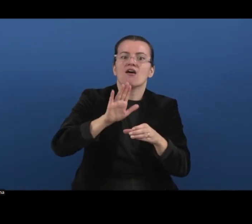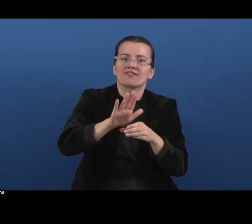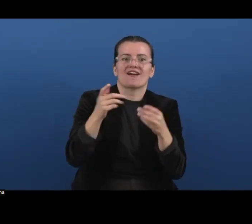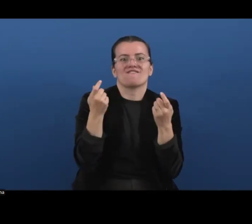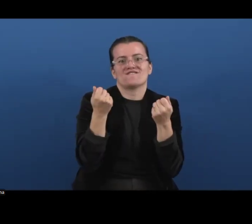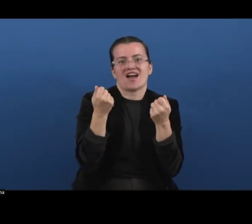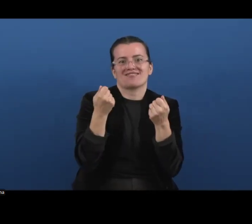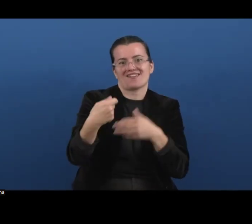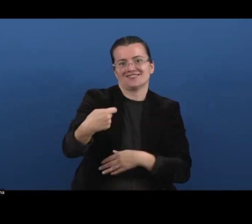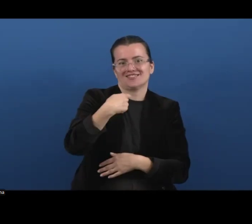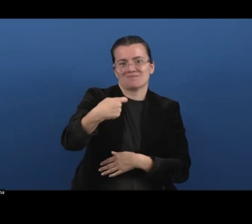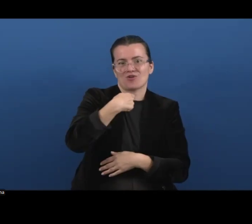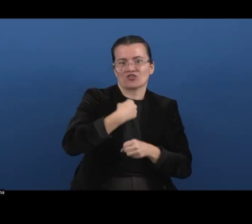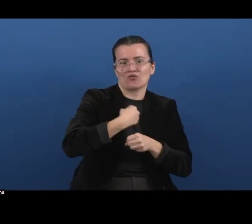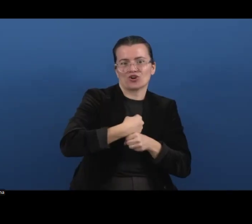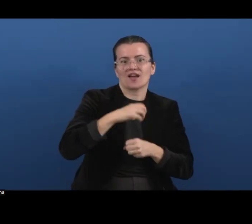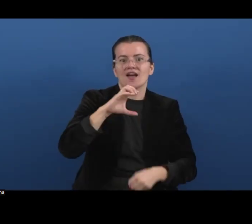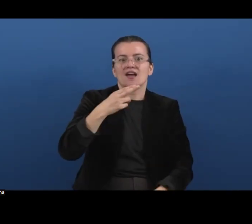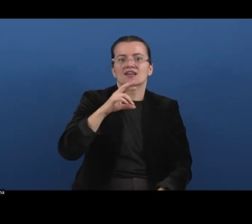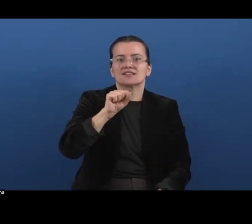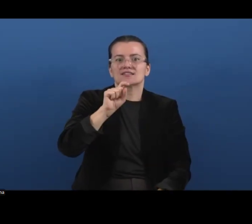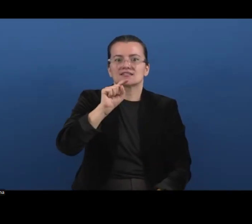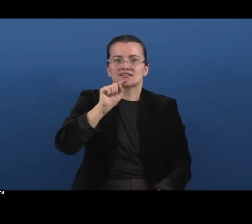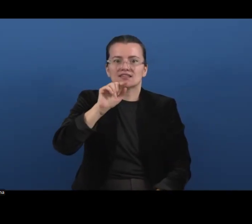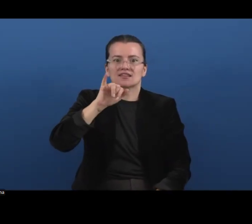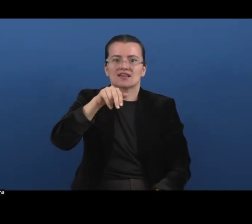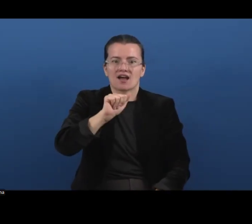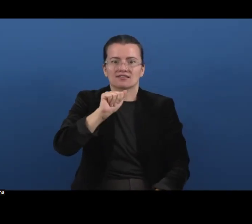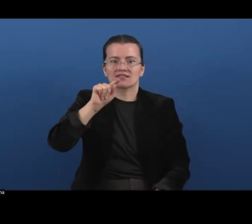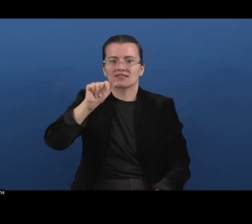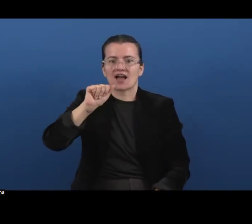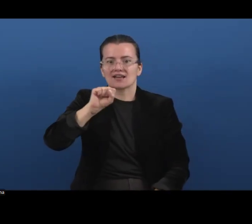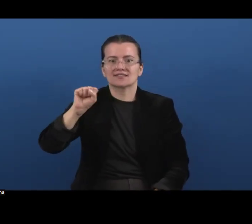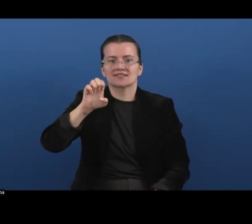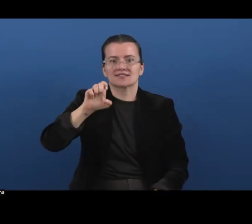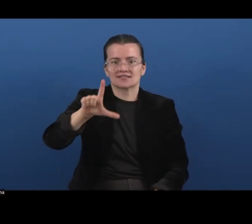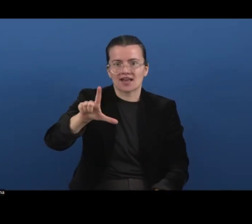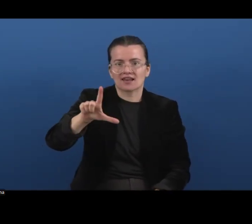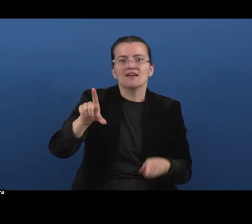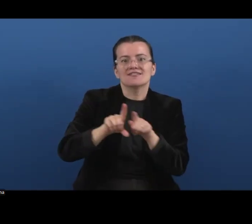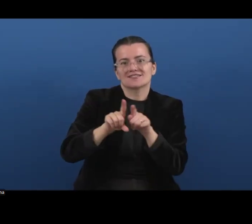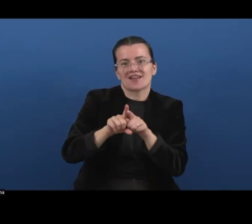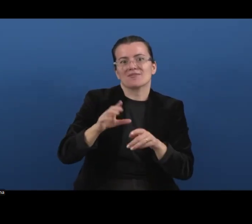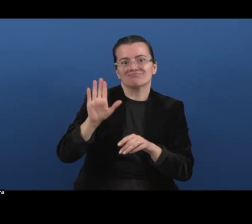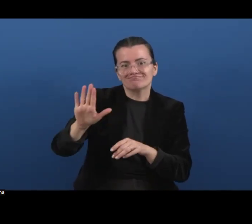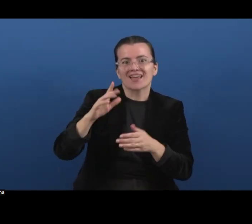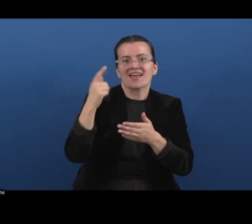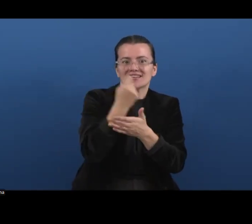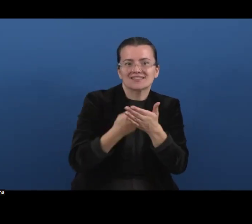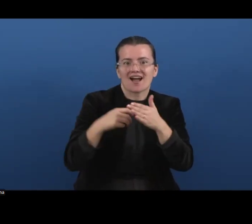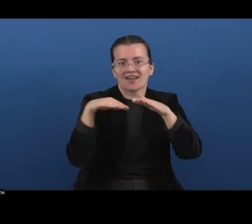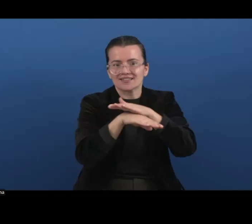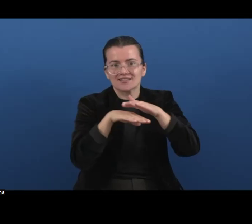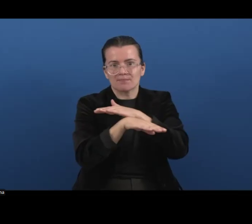their insights, research, and experiences through interviews. We are very happy to have AXA, Capgemini,